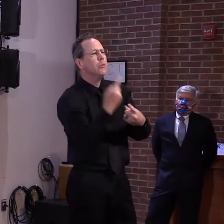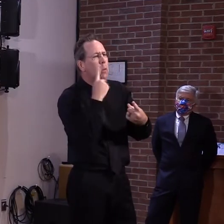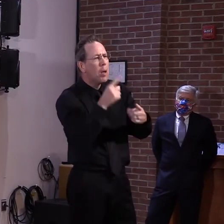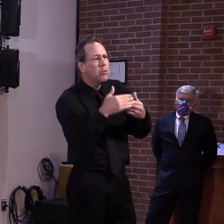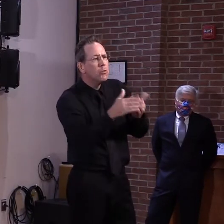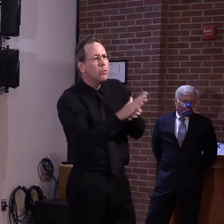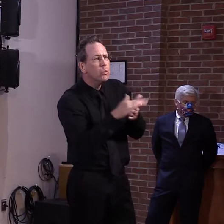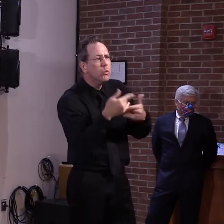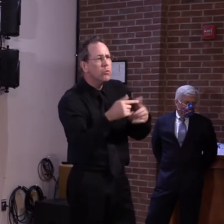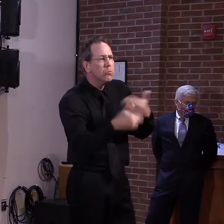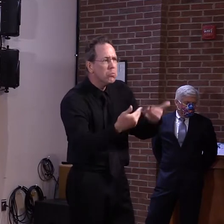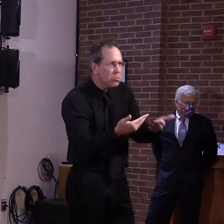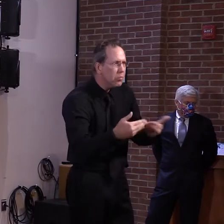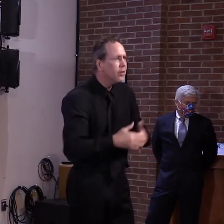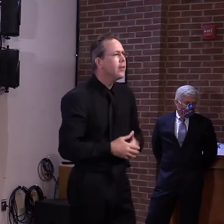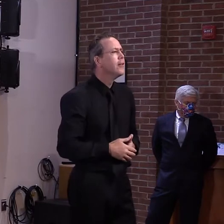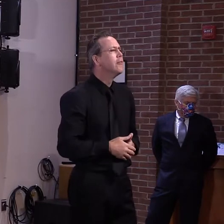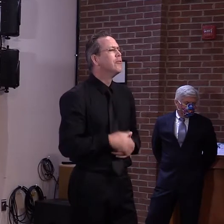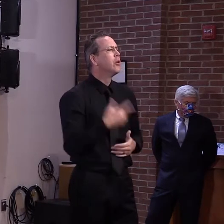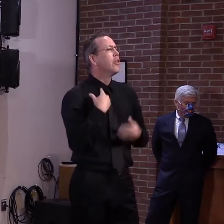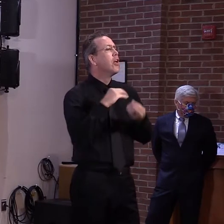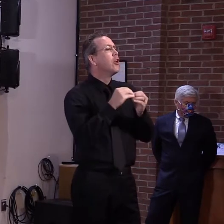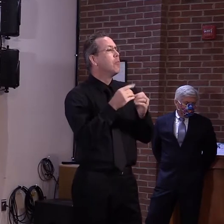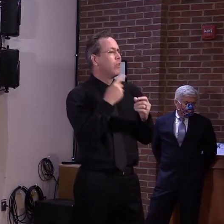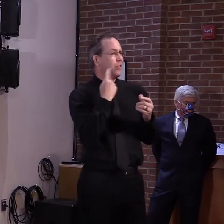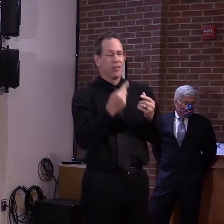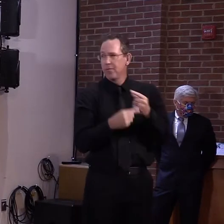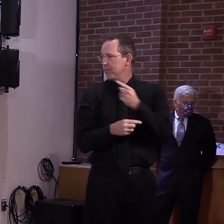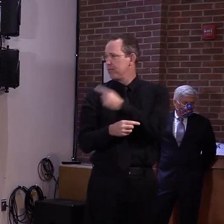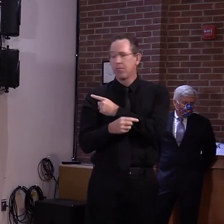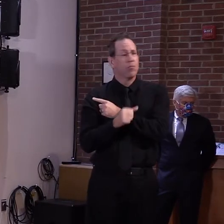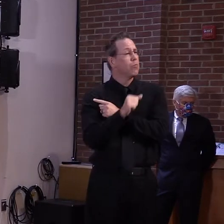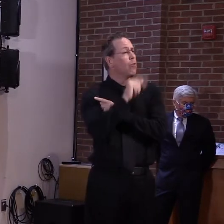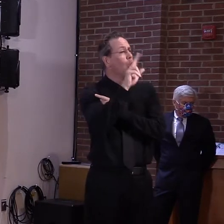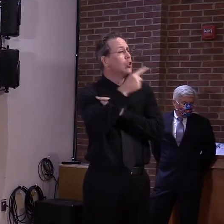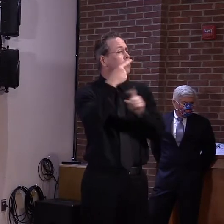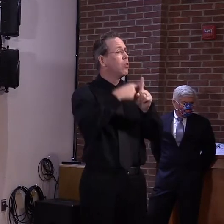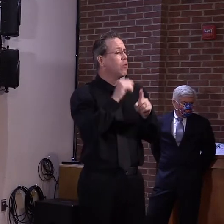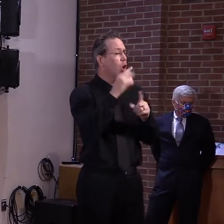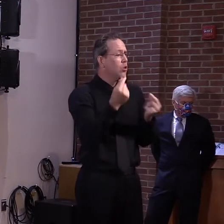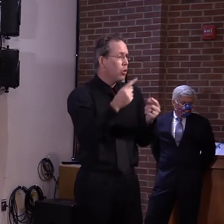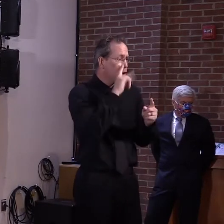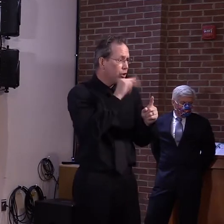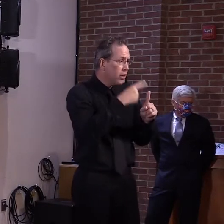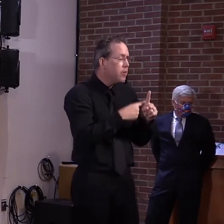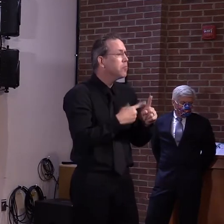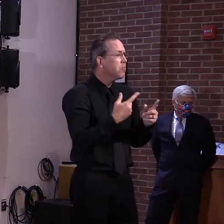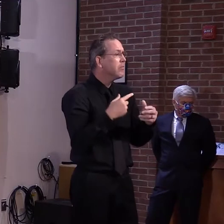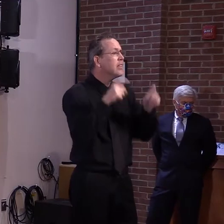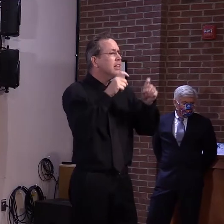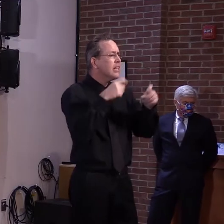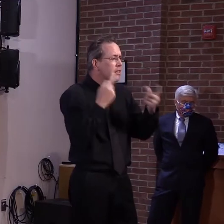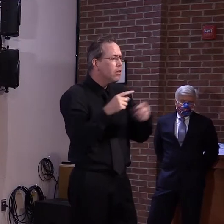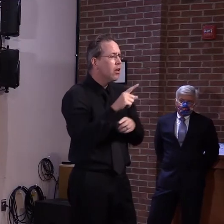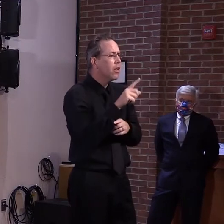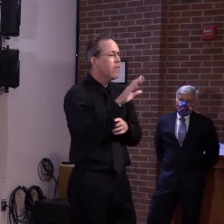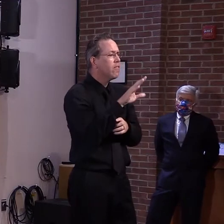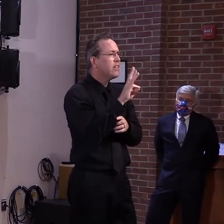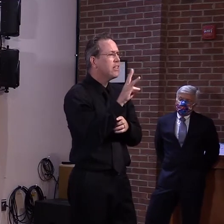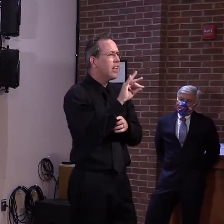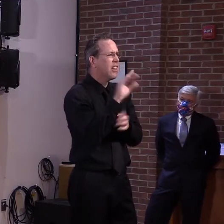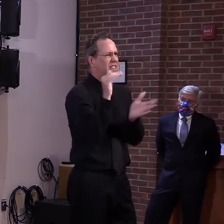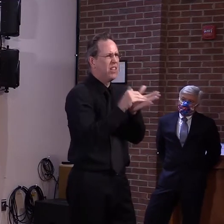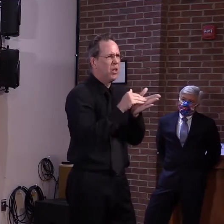August, we saw that for the month of August, we did a record 68,000 tests. Now this is tests, not individuals,